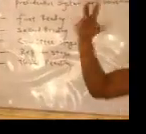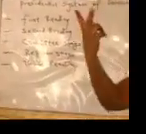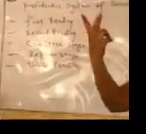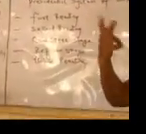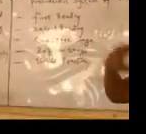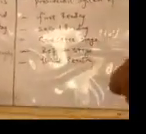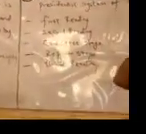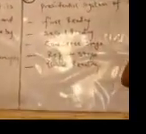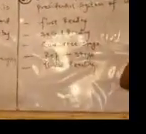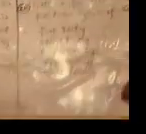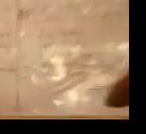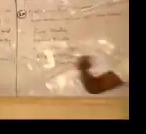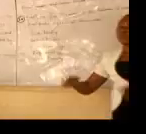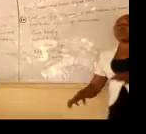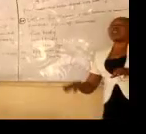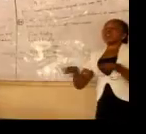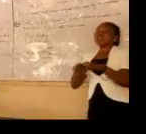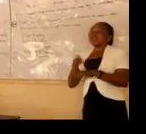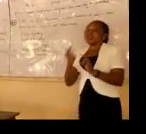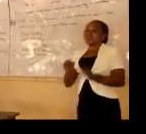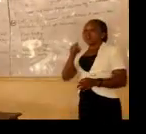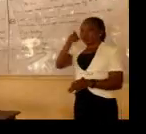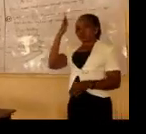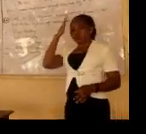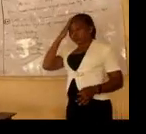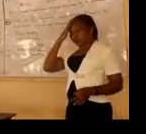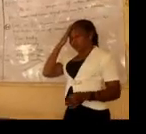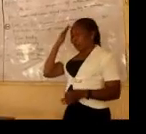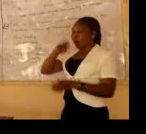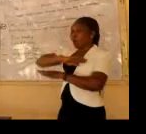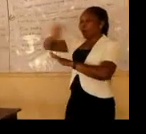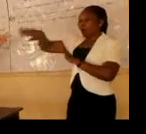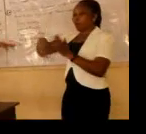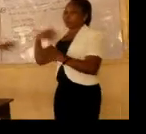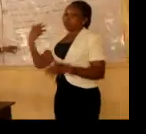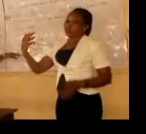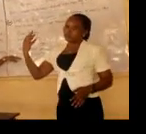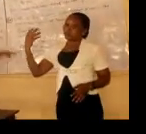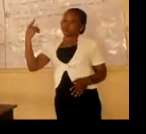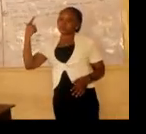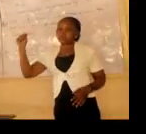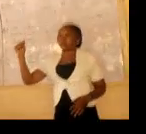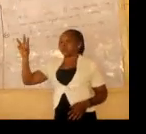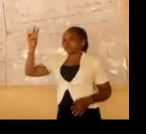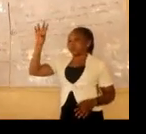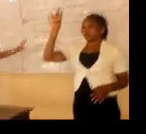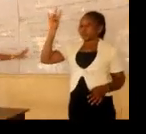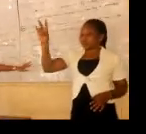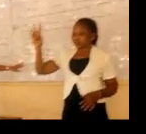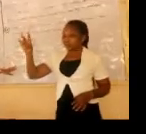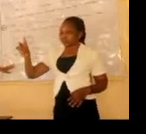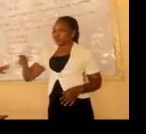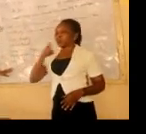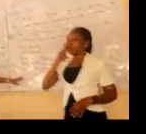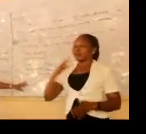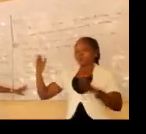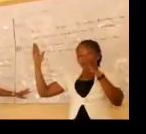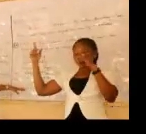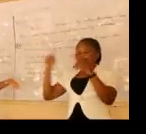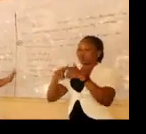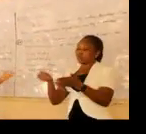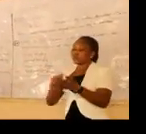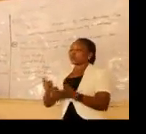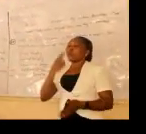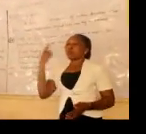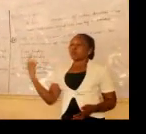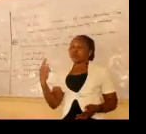So even if you know all of them, that's 7, there are 7 in number, you're just expected to write only 5. When